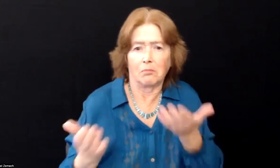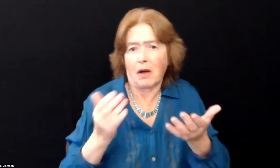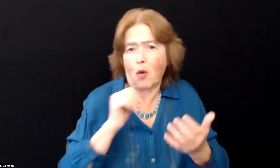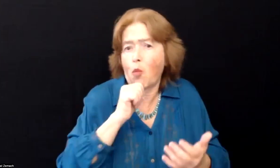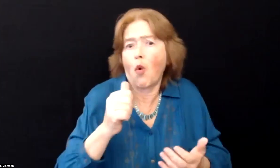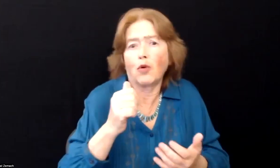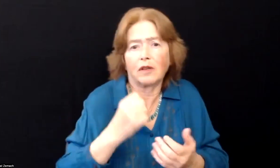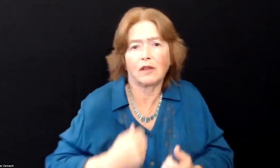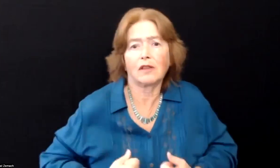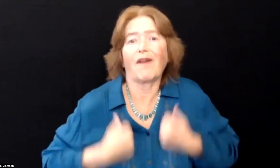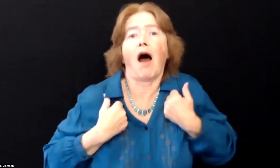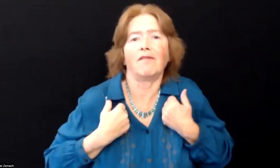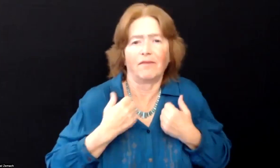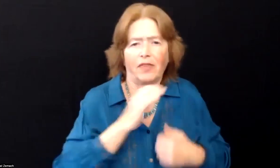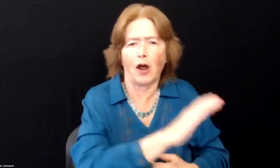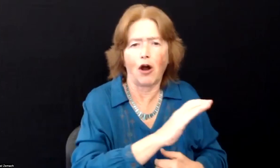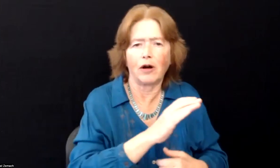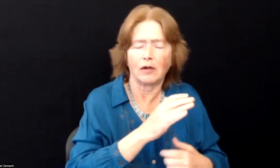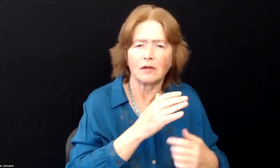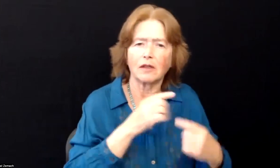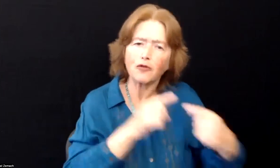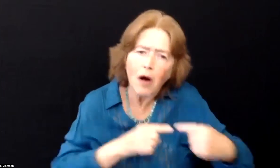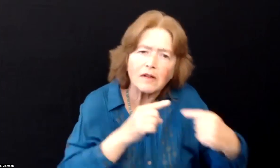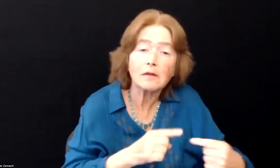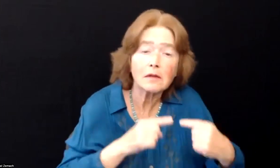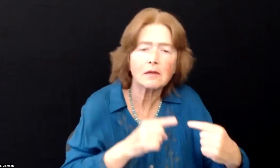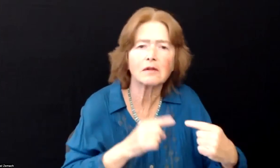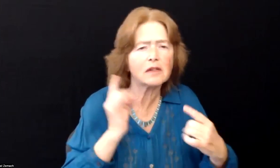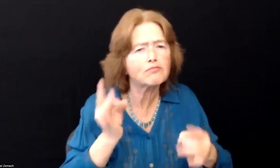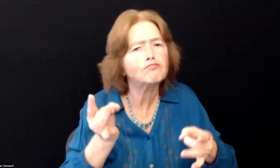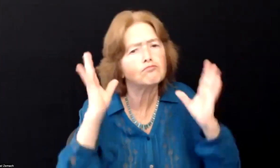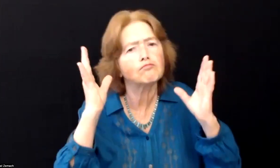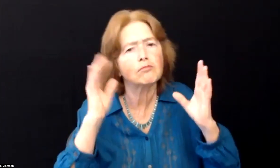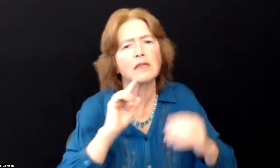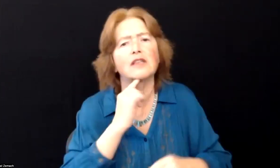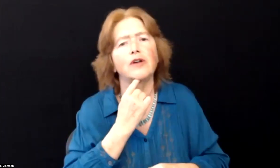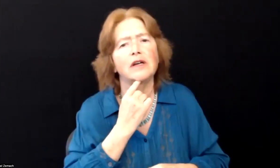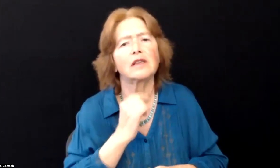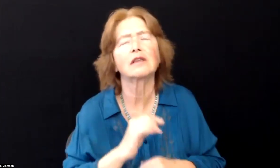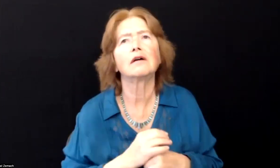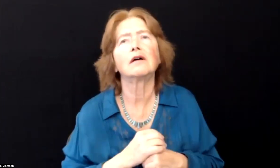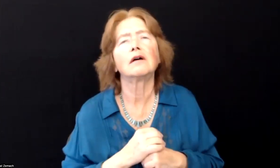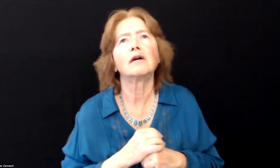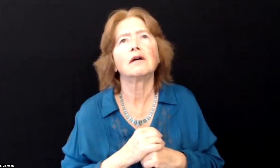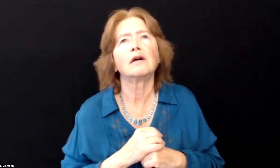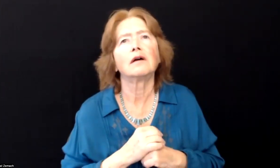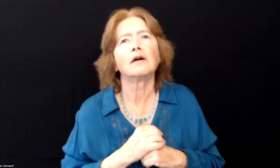And some of the students may not survive their struggles. It is a